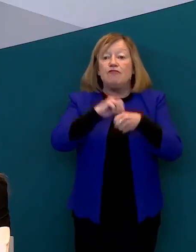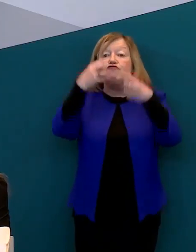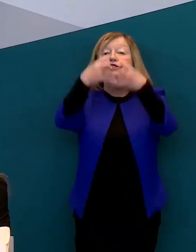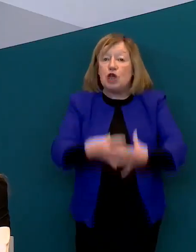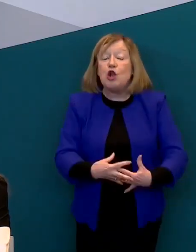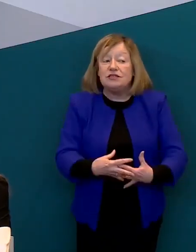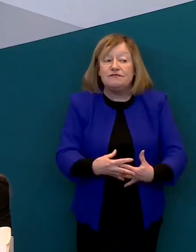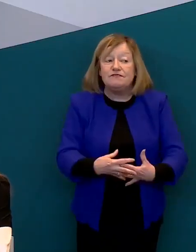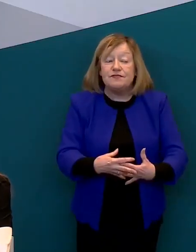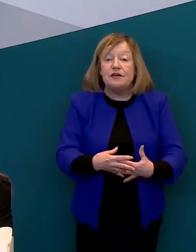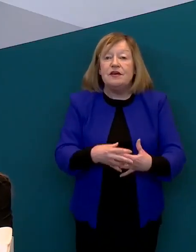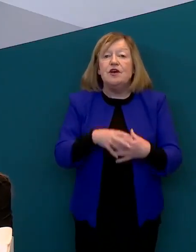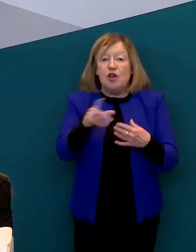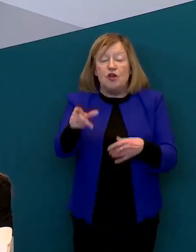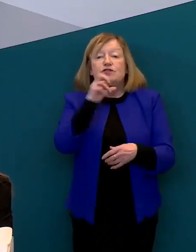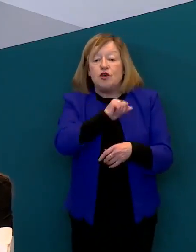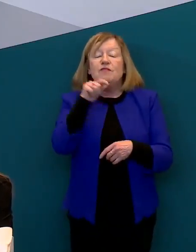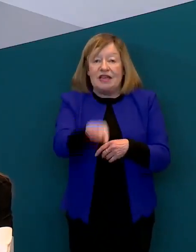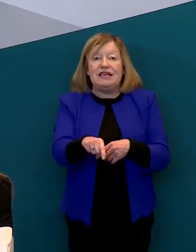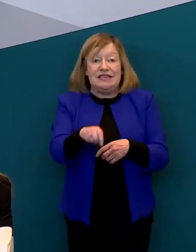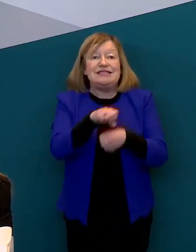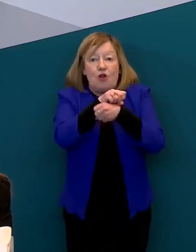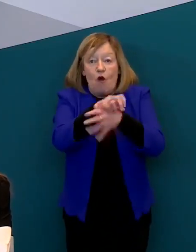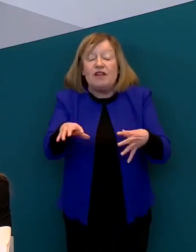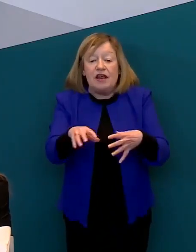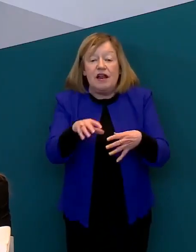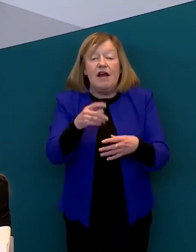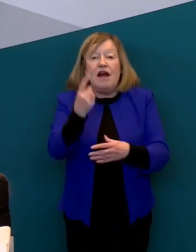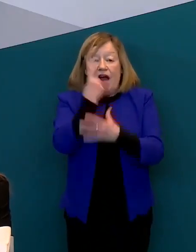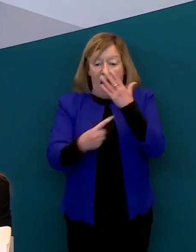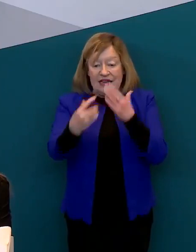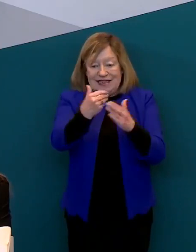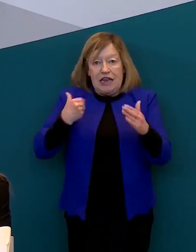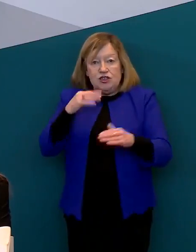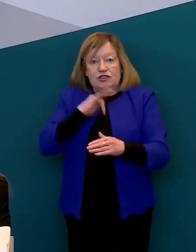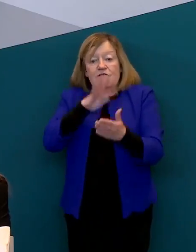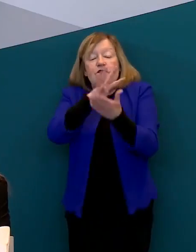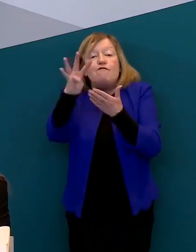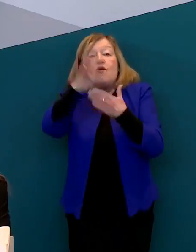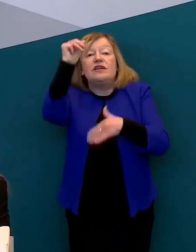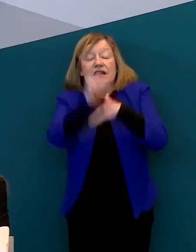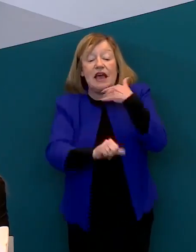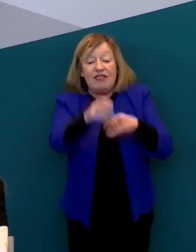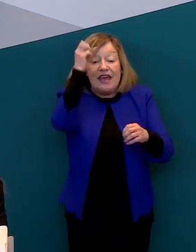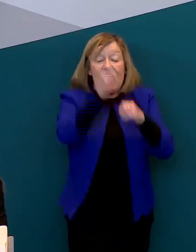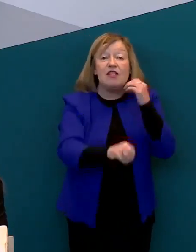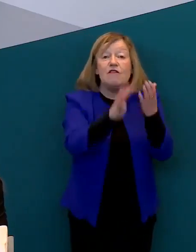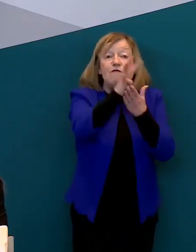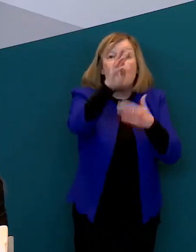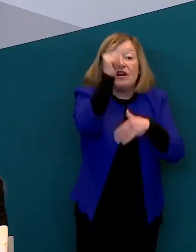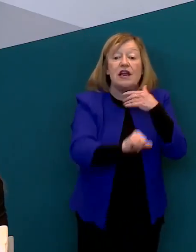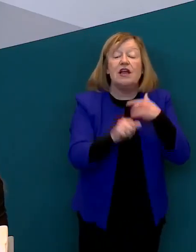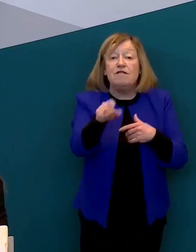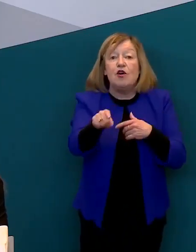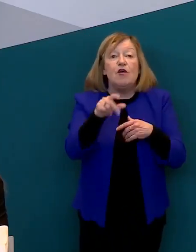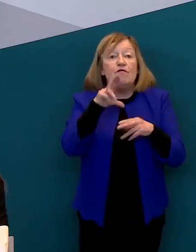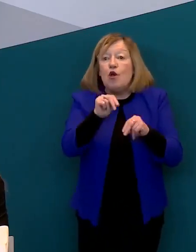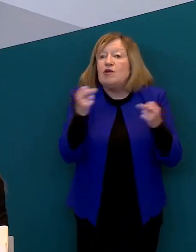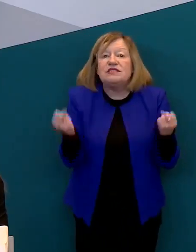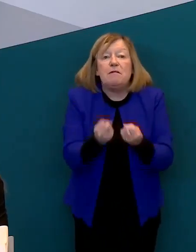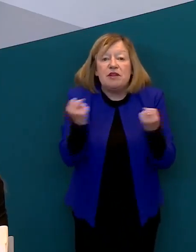result, presume that this is COVID-19, isolate yourself for 14 days, and at the end of the 14 days, if you are